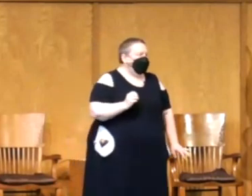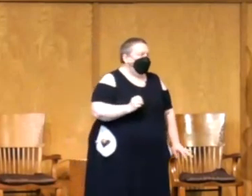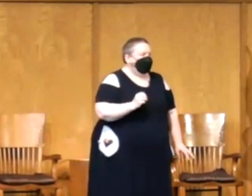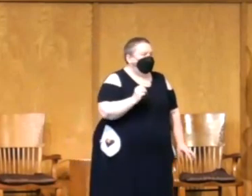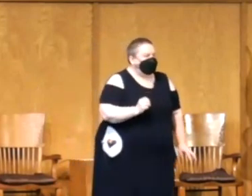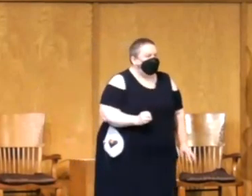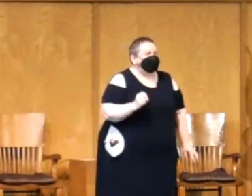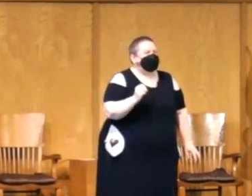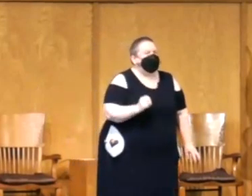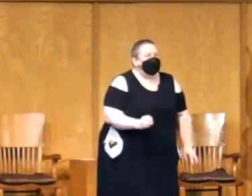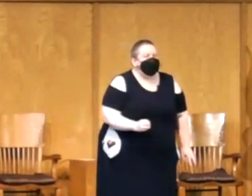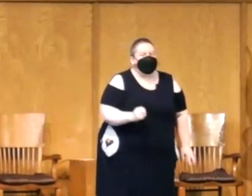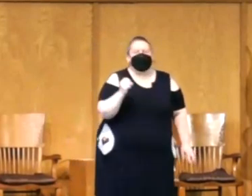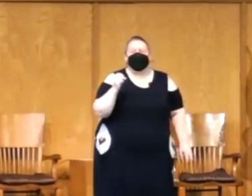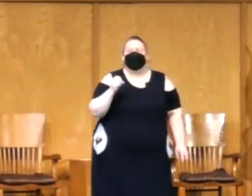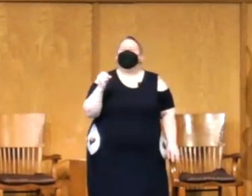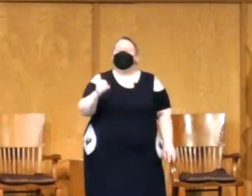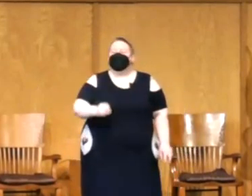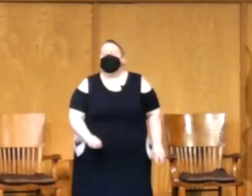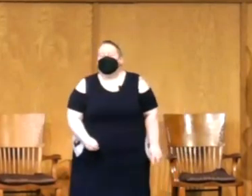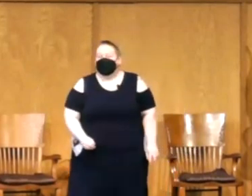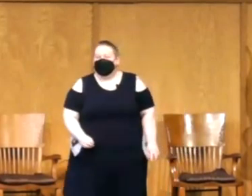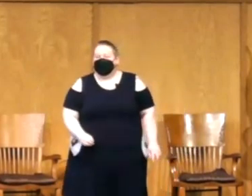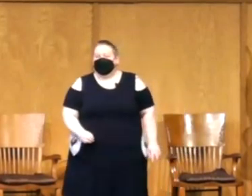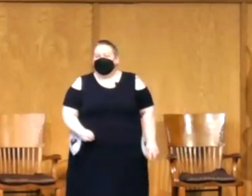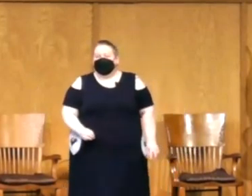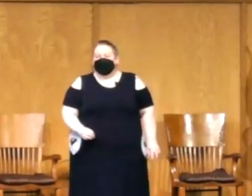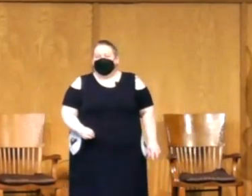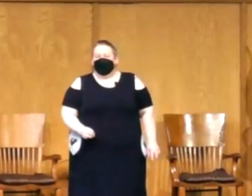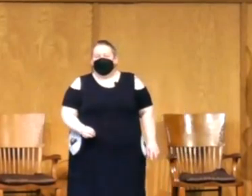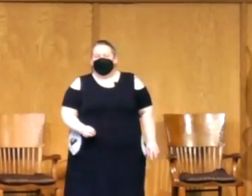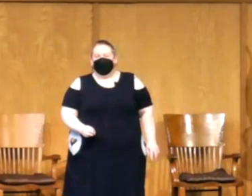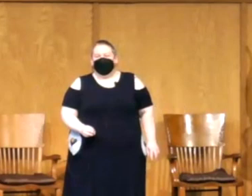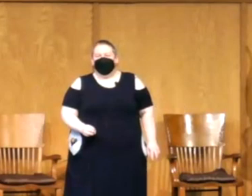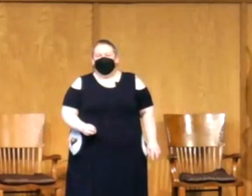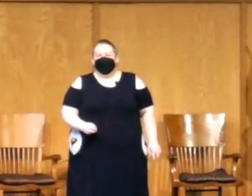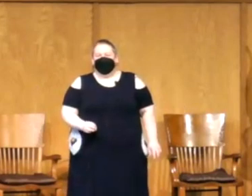know the taco tastes better when it is seasoned.